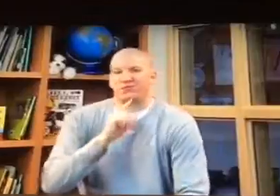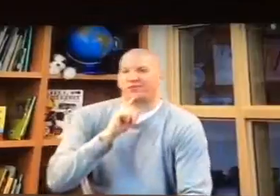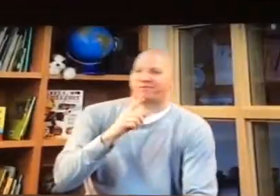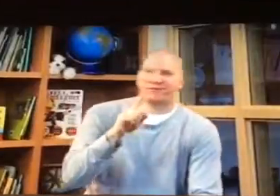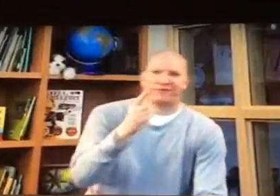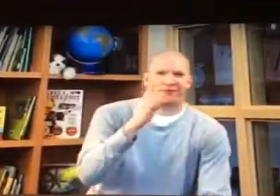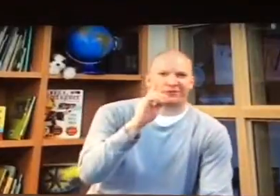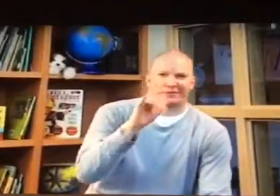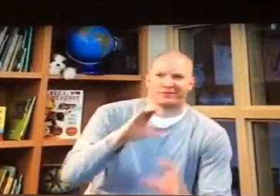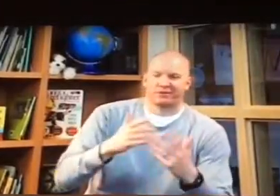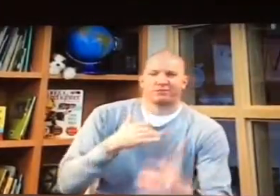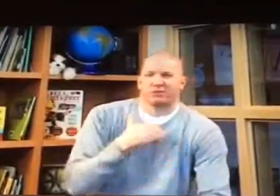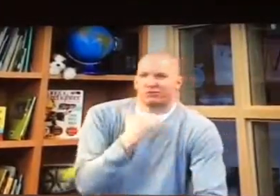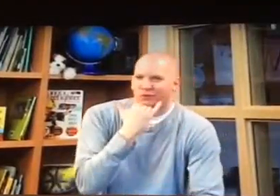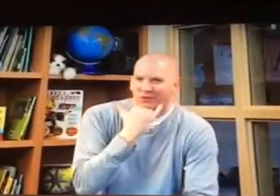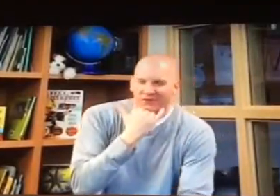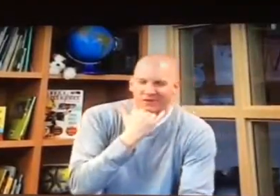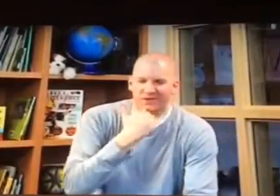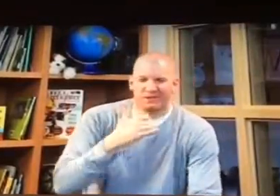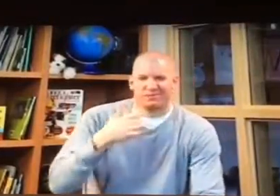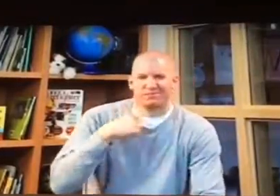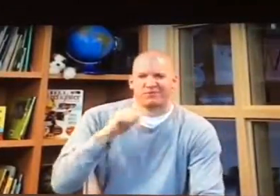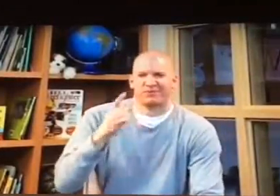transferred to this college in Kentucky, and